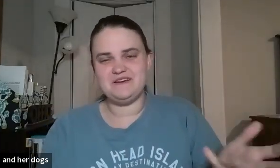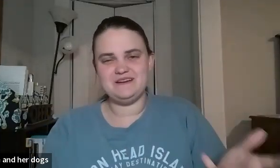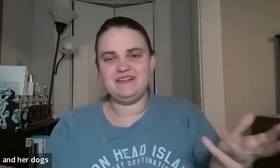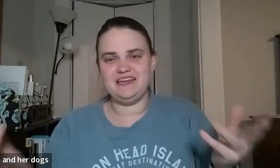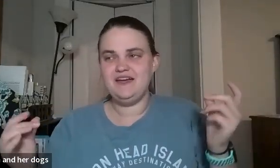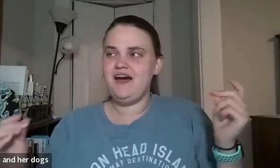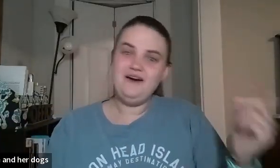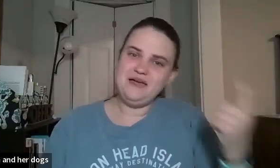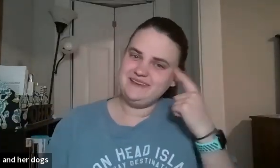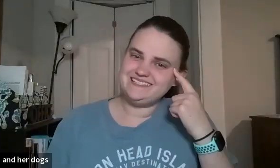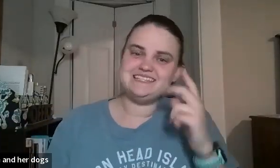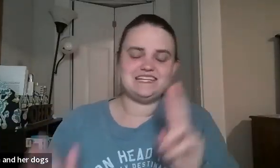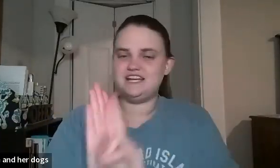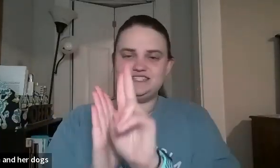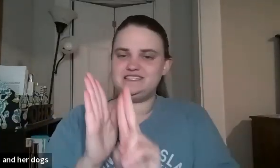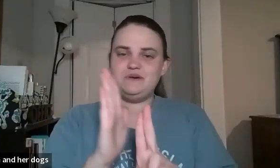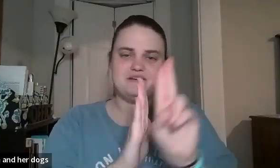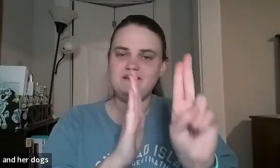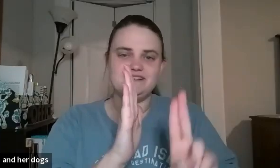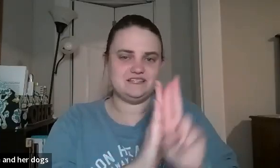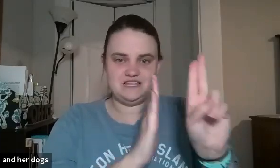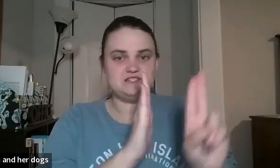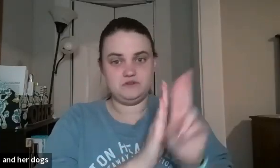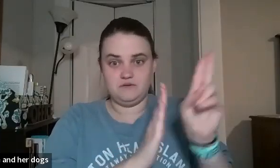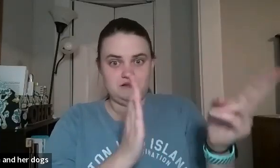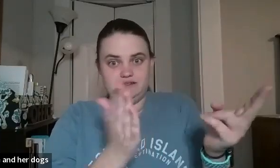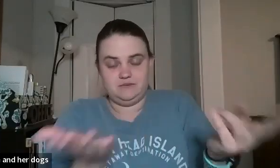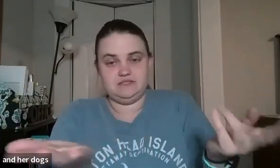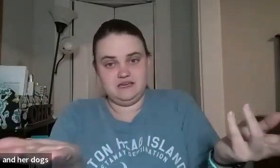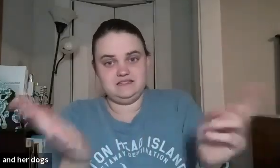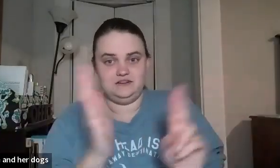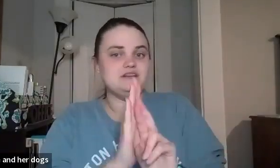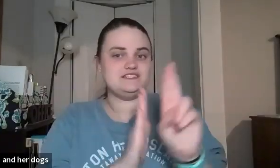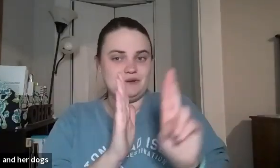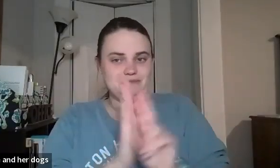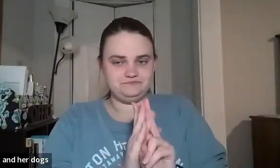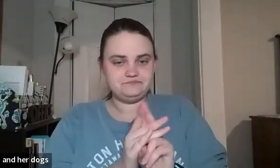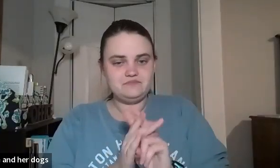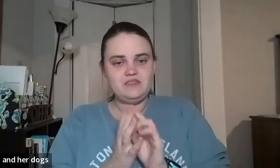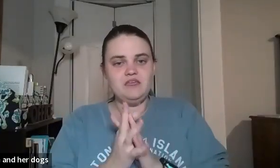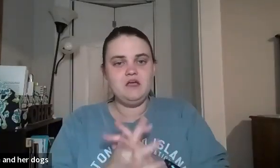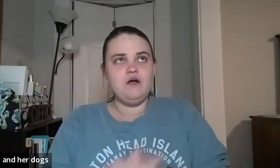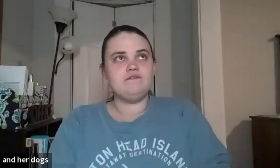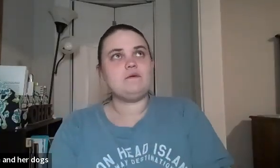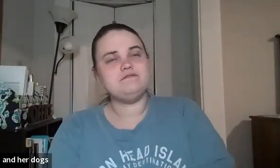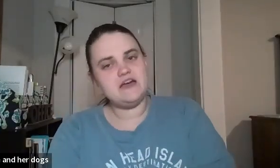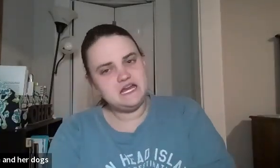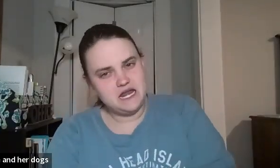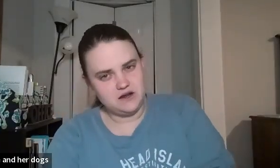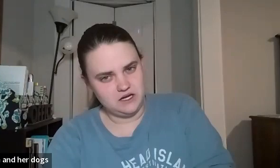very like, oh, that makes sense. And this is one of my favorites because that's where the Rocket Space and Science Center is. So for